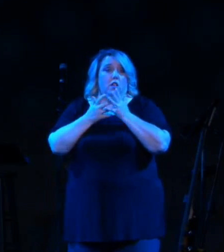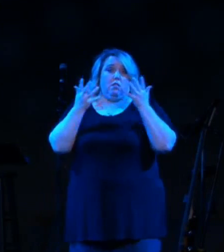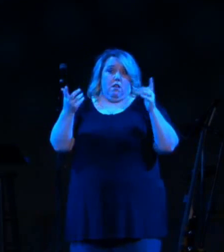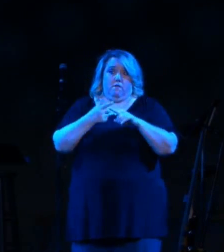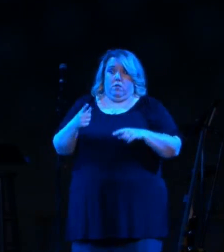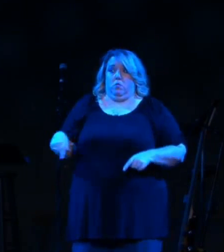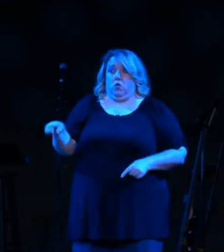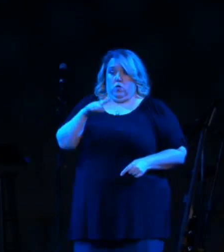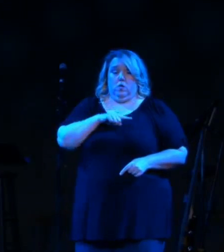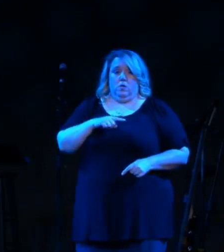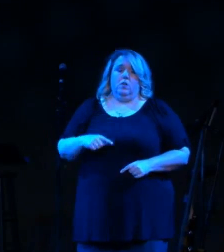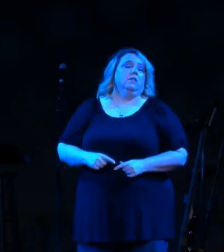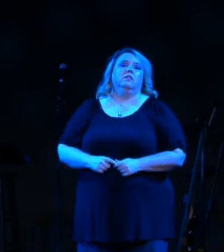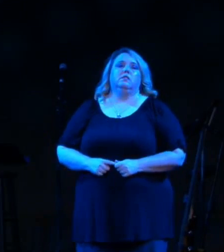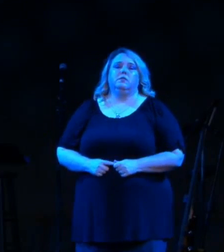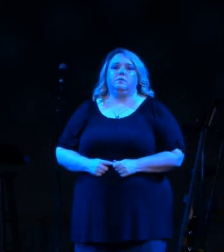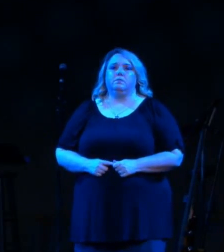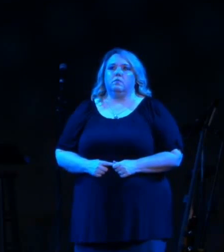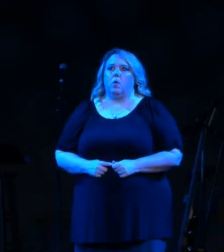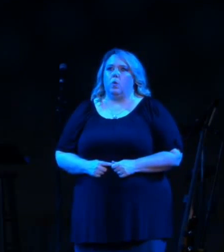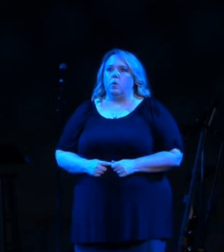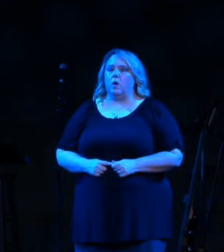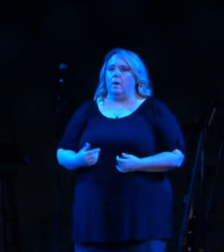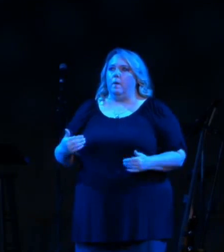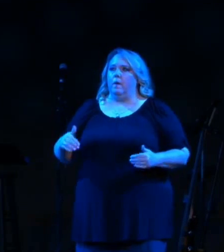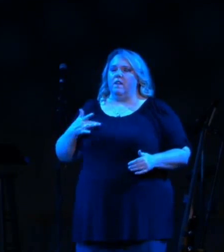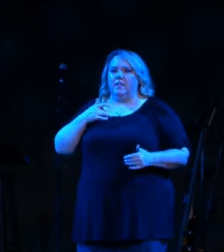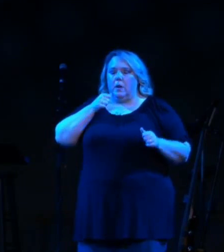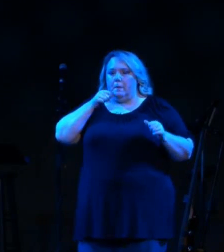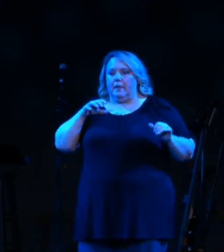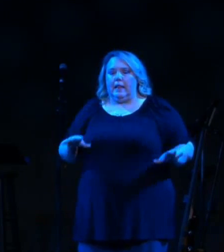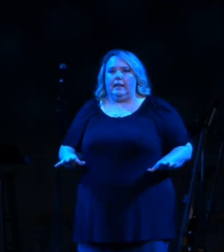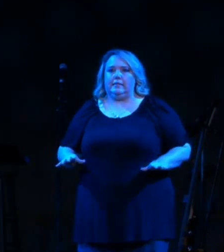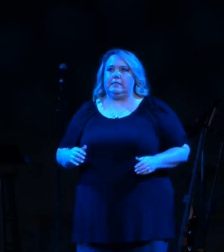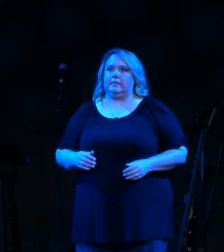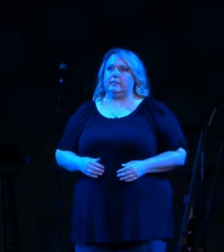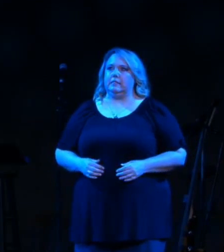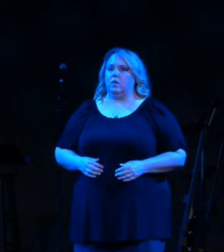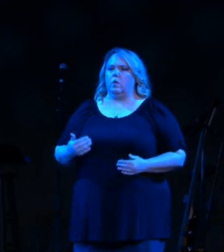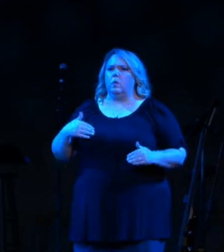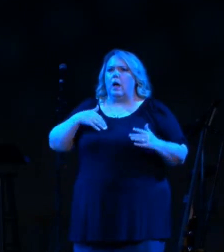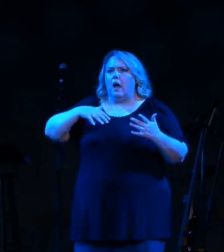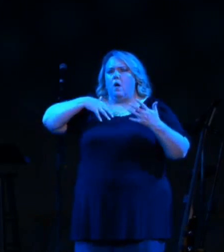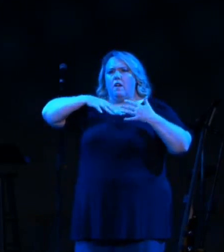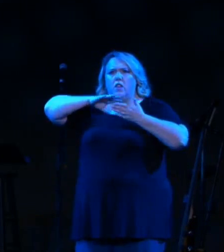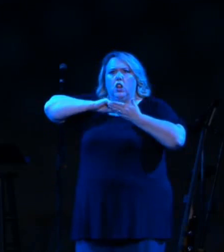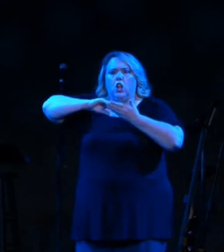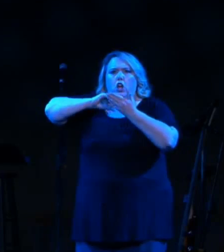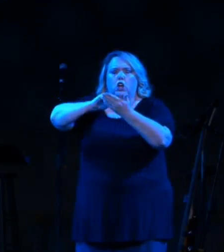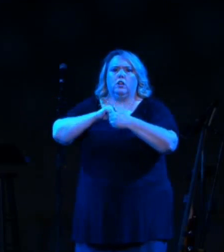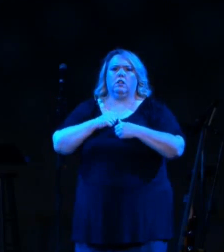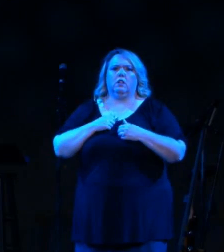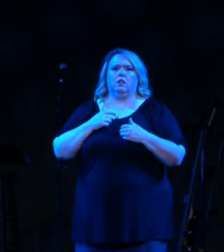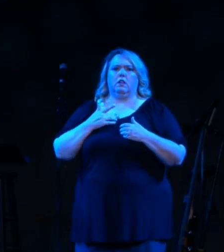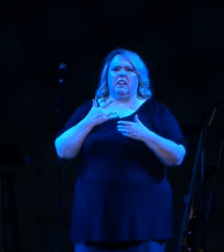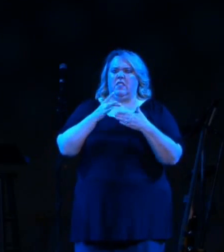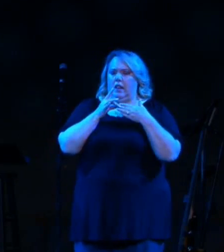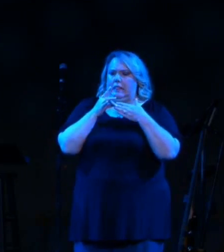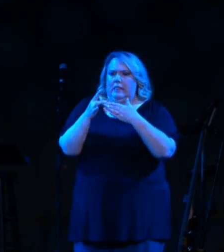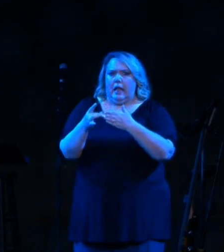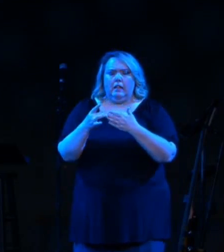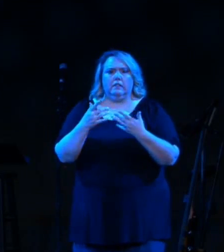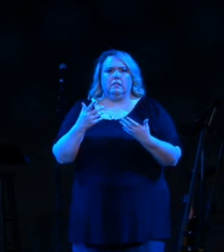been blessed. I've been informed. I've been led. I've been guided. Have you?